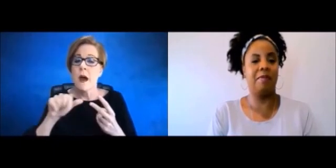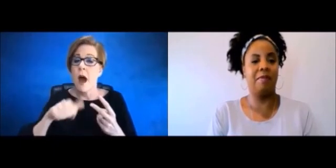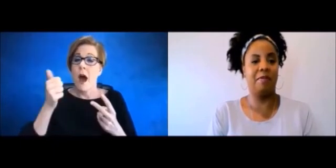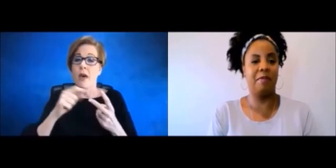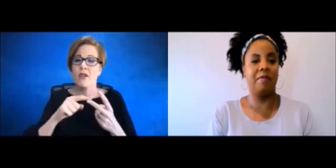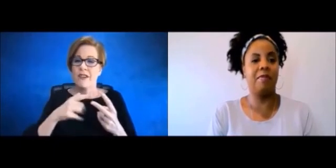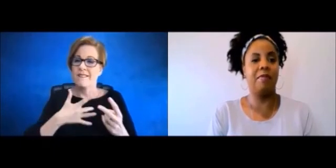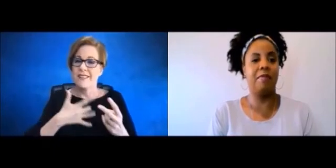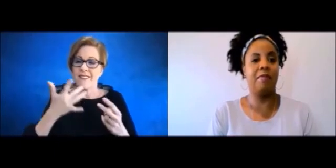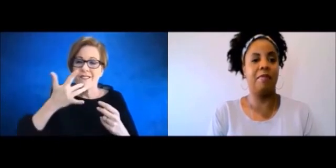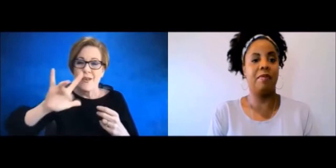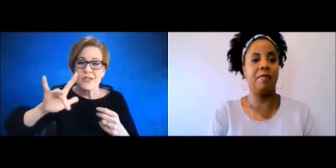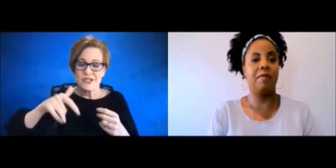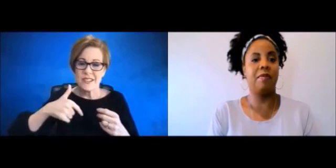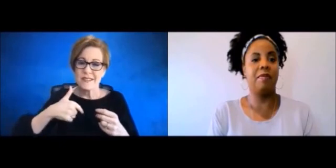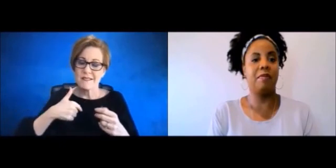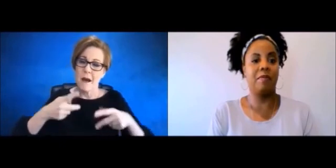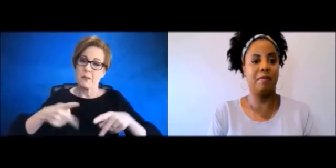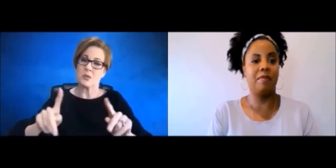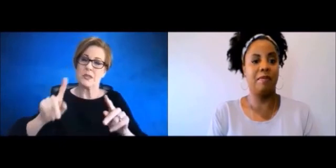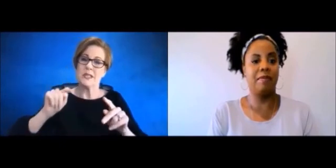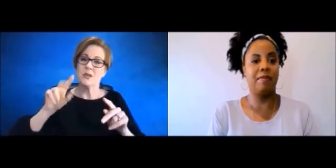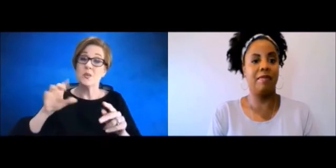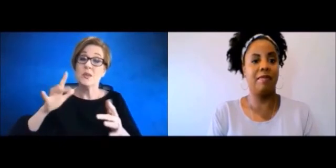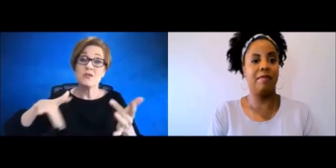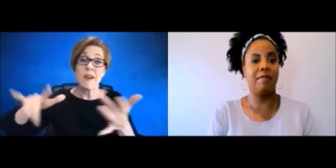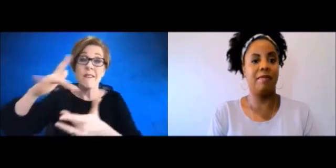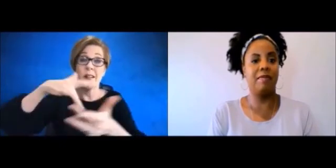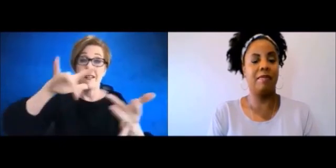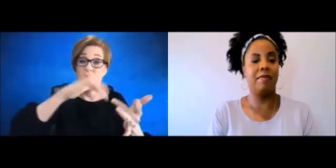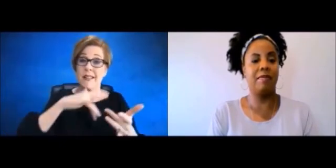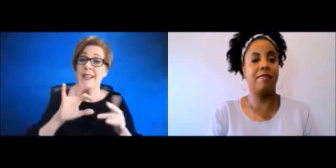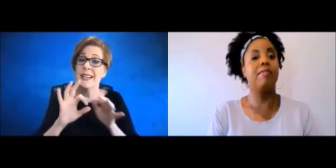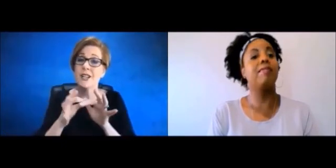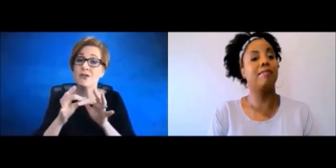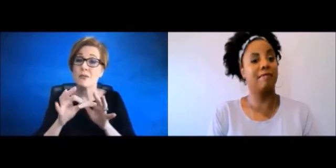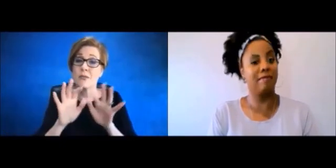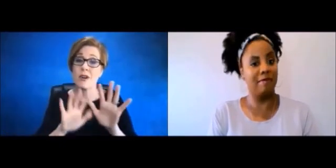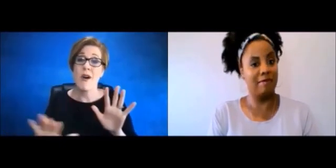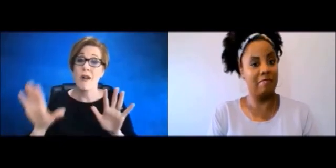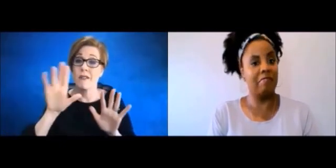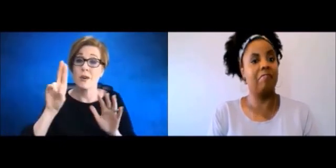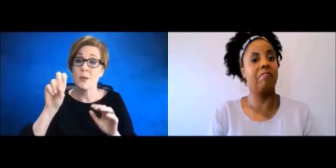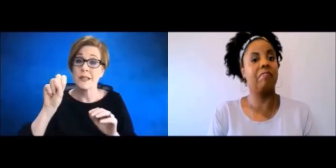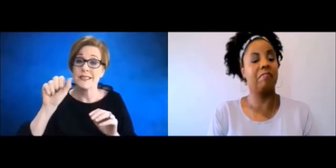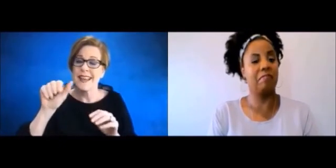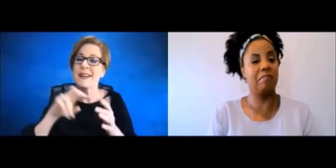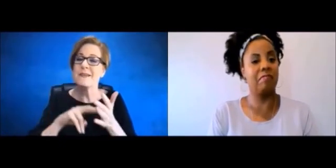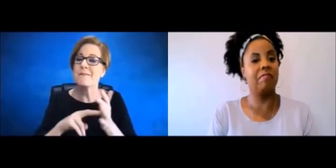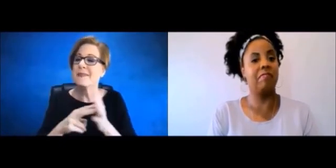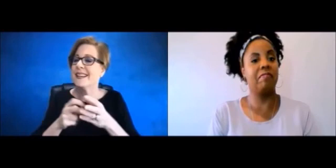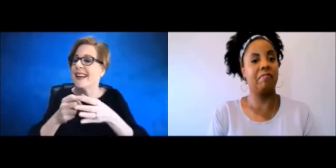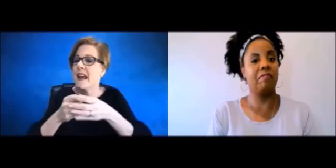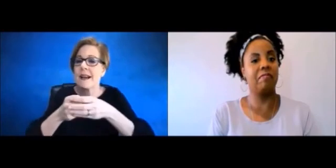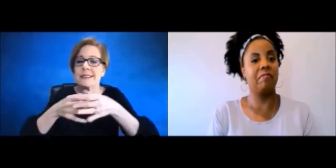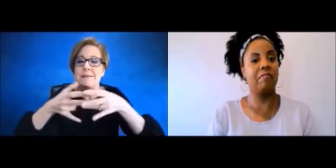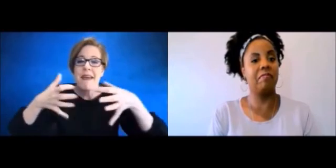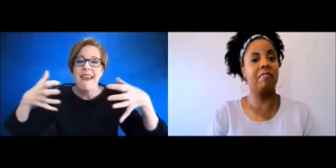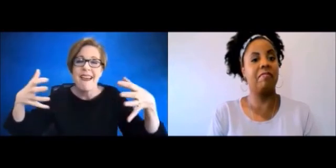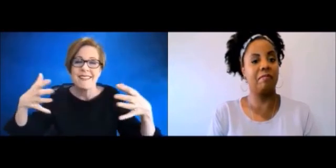Secondly, I've been fortunate enough to be able to travel and interpret throughout the United States, which has allowed me to